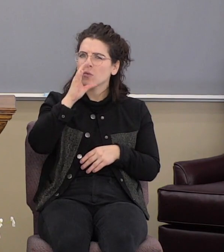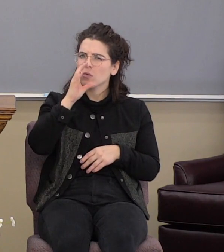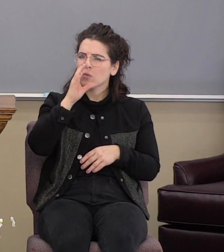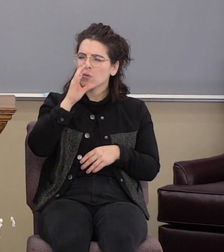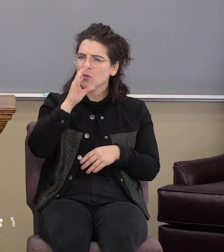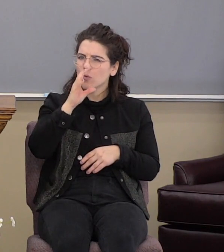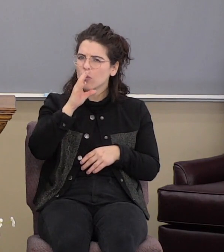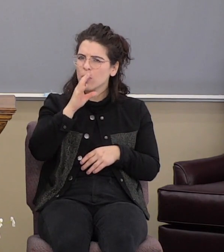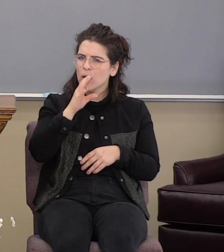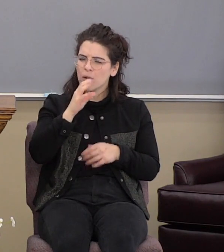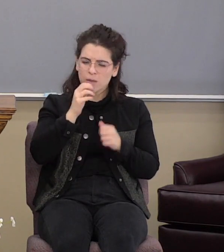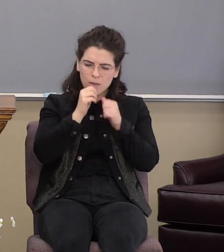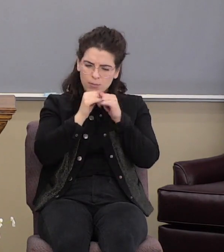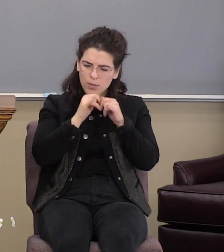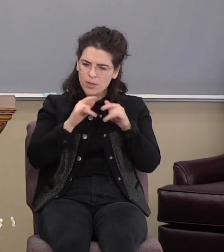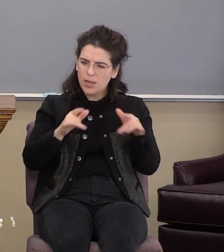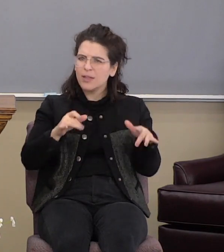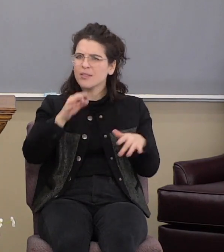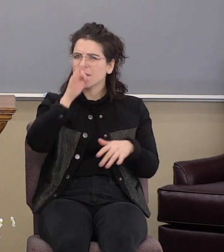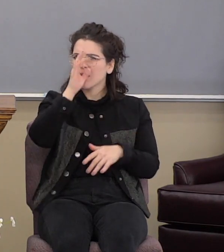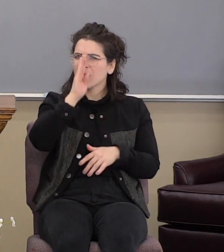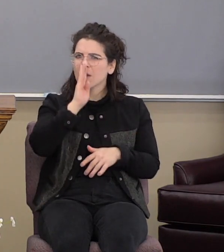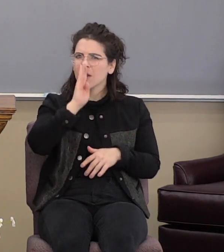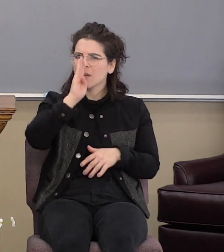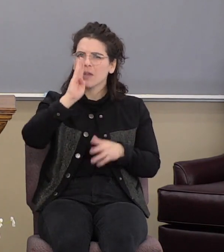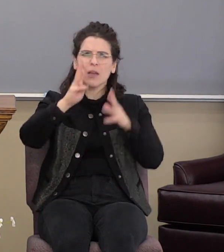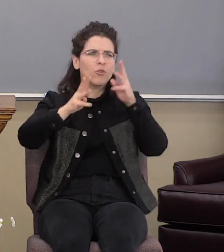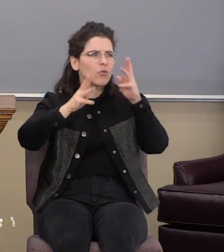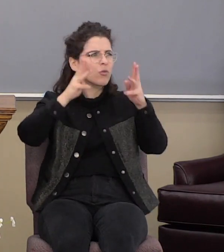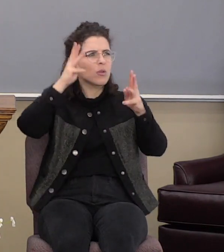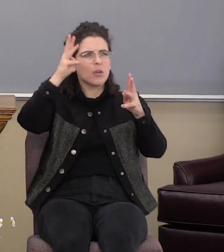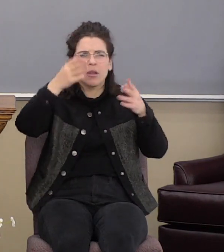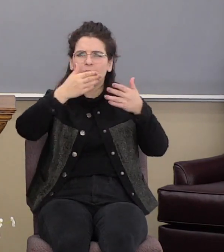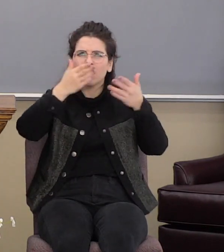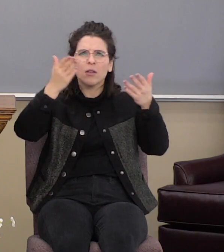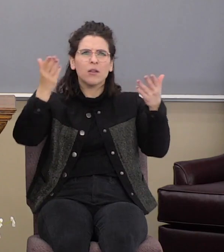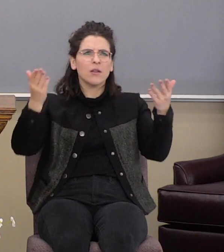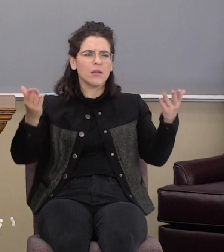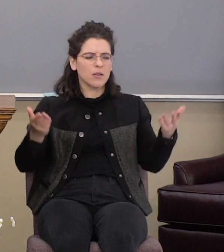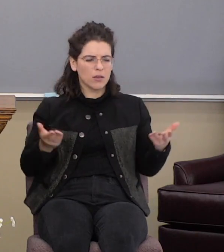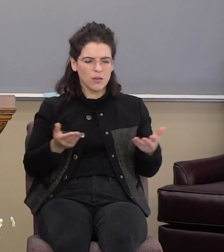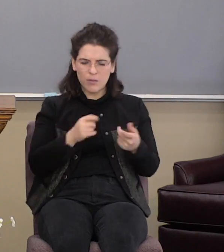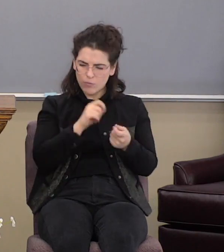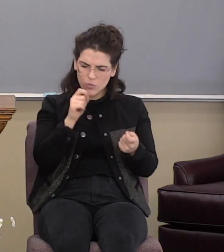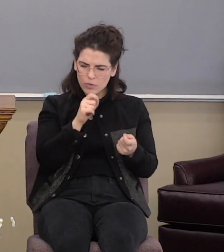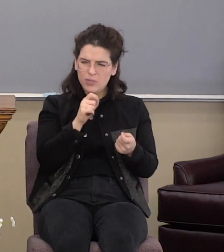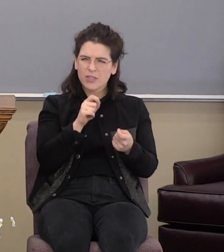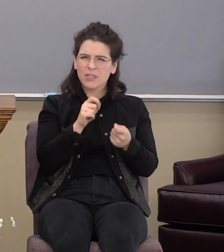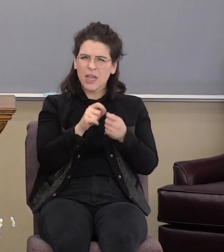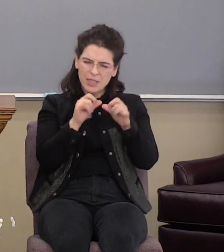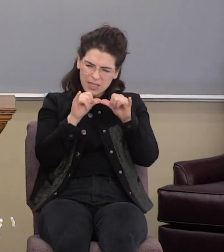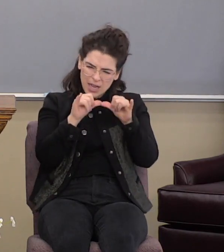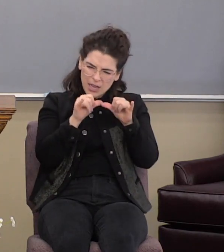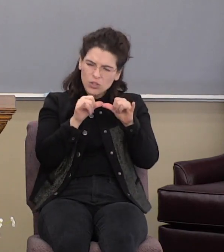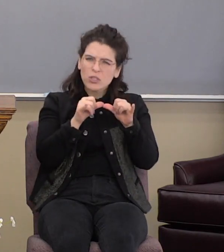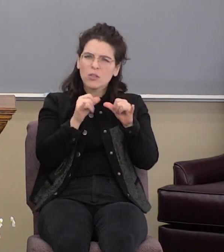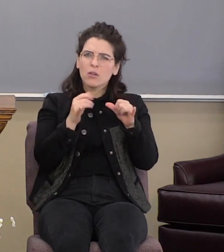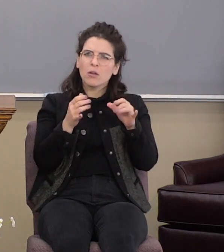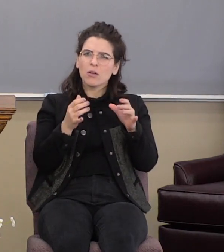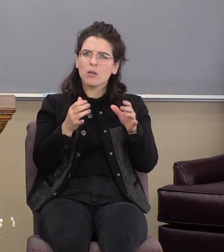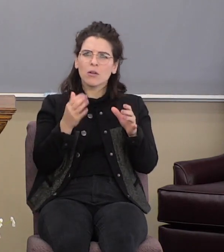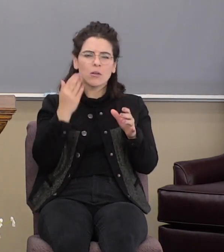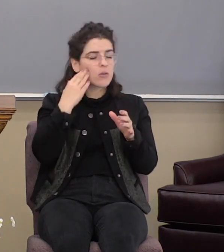in the blessings of God? God, who created this universe in such precise engineering. You